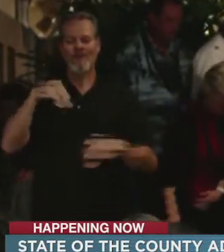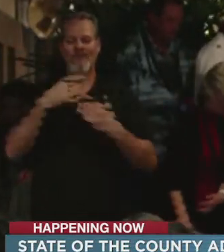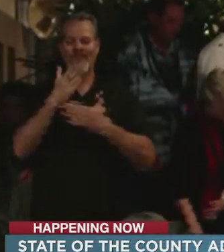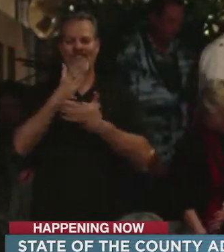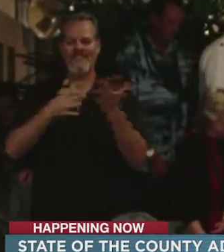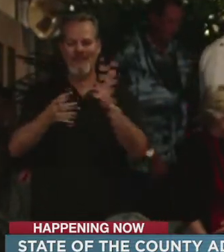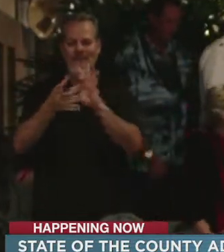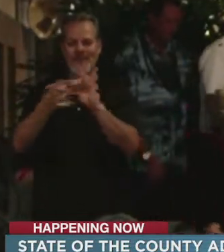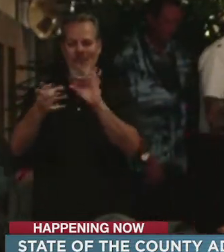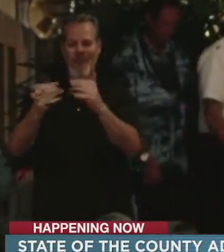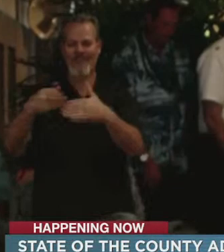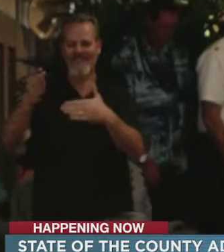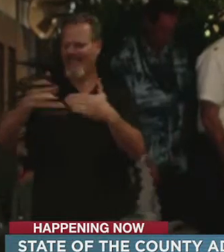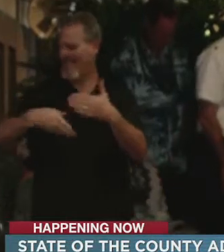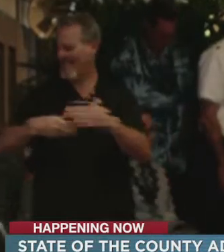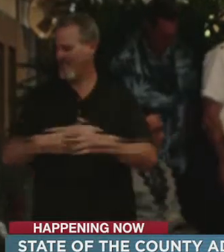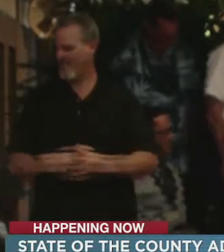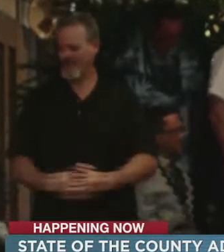remarks at the end.